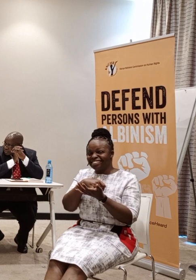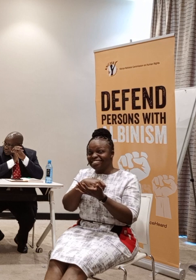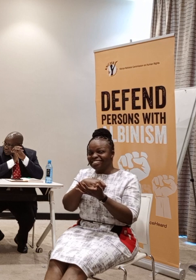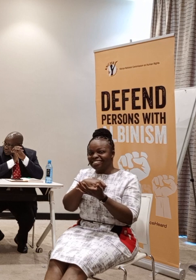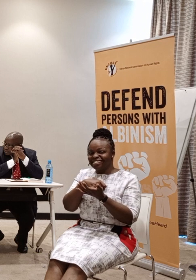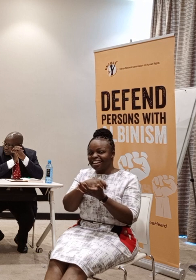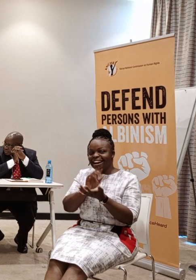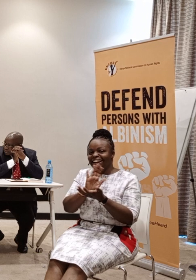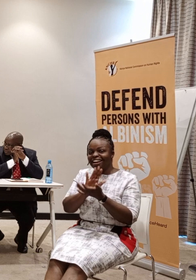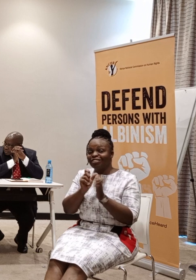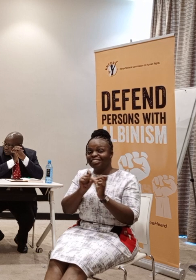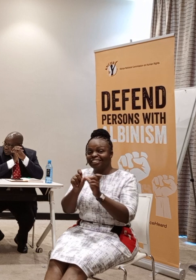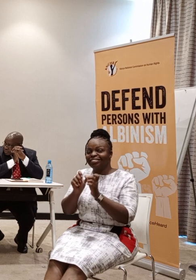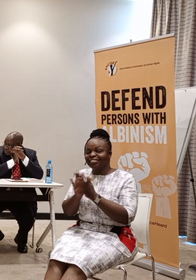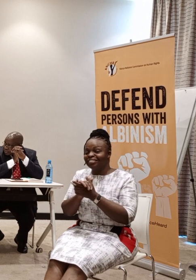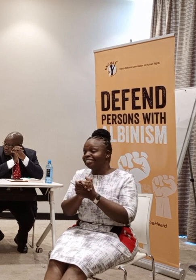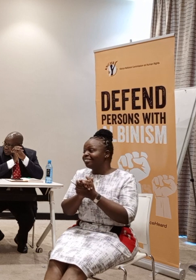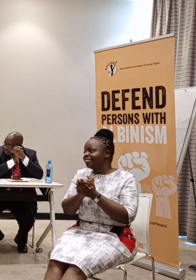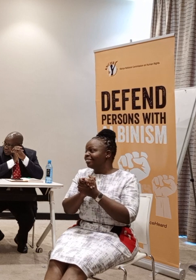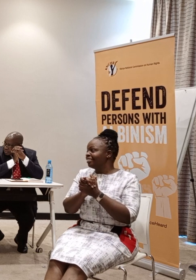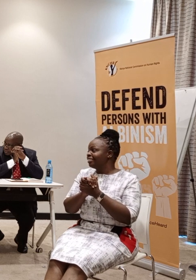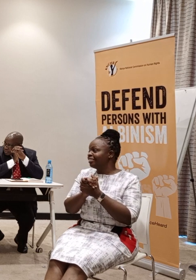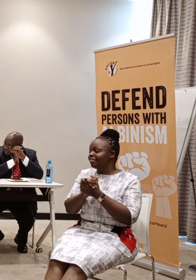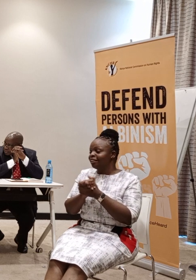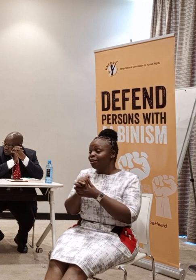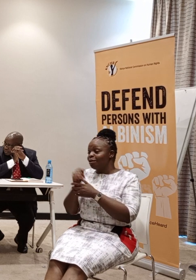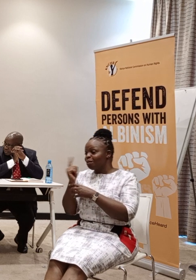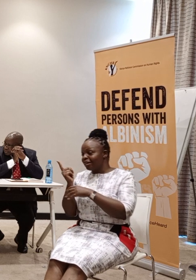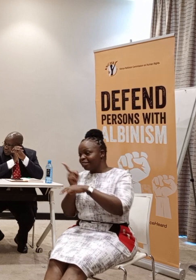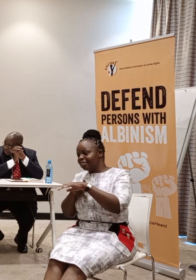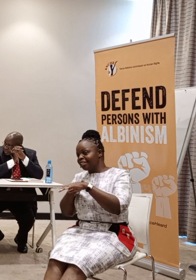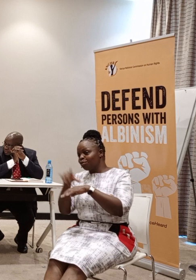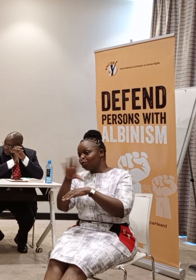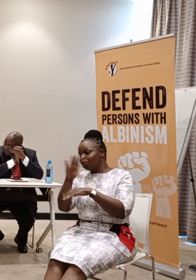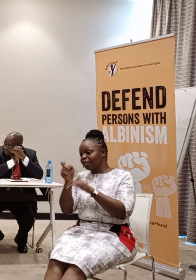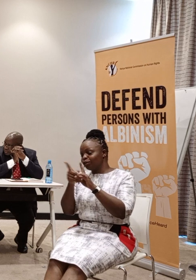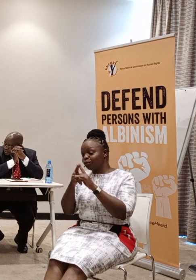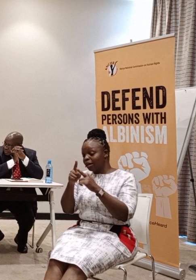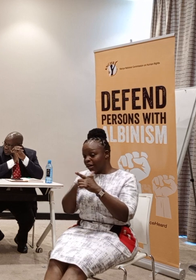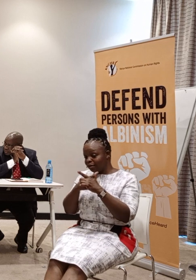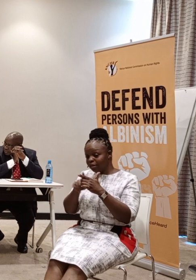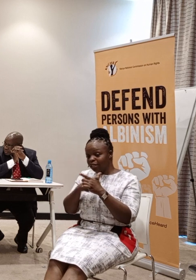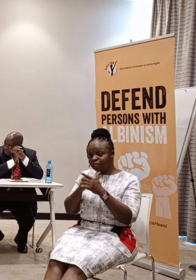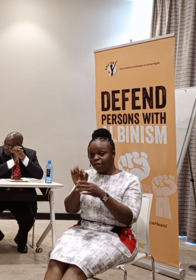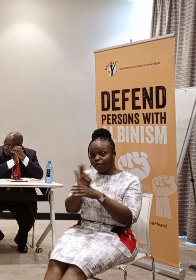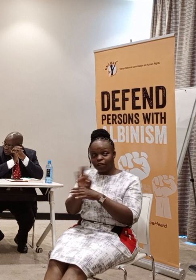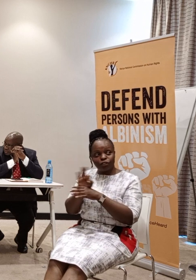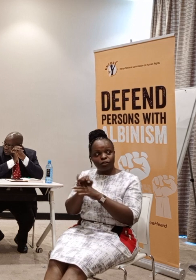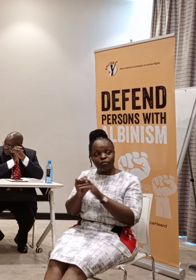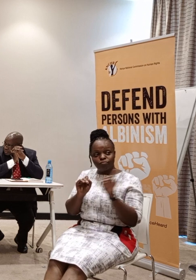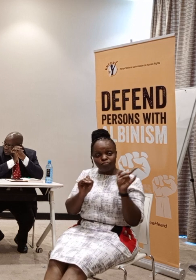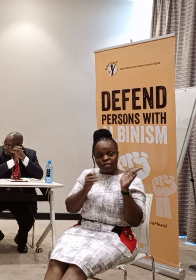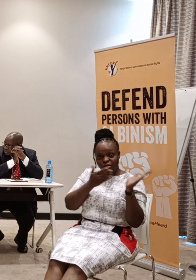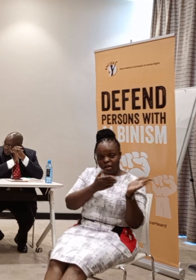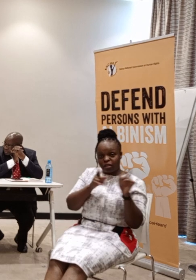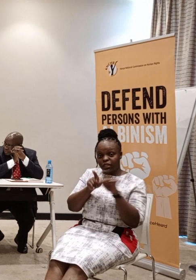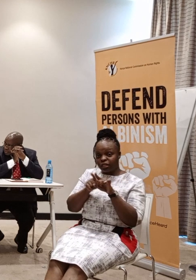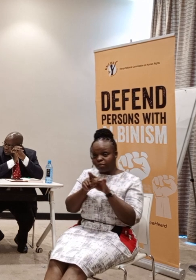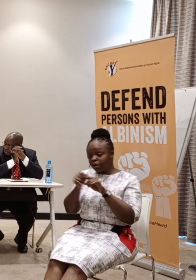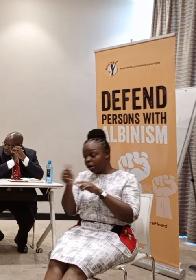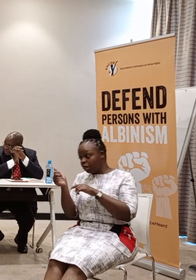One day we were in an albinism function. Jen was also there, and some person